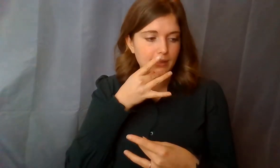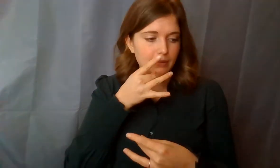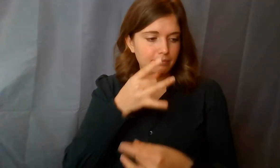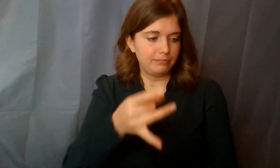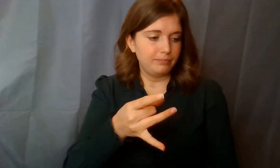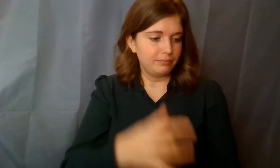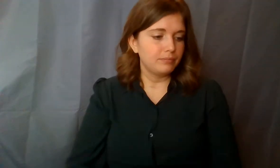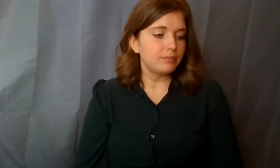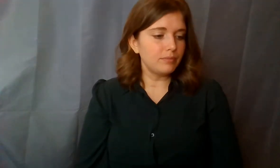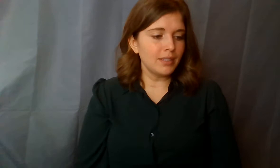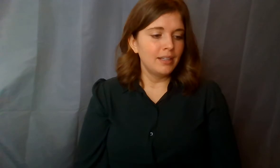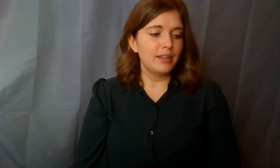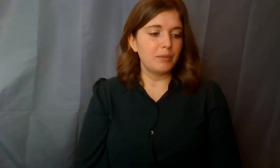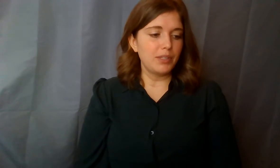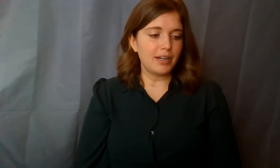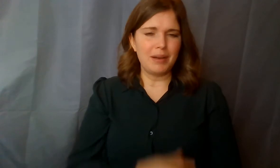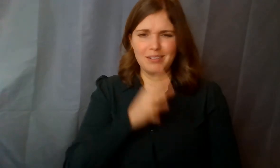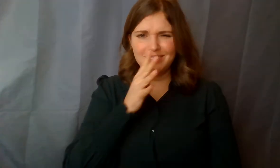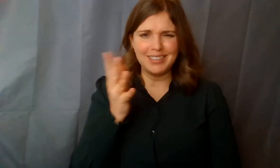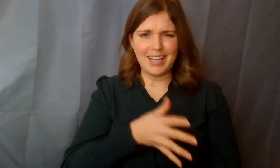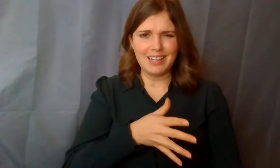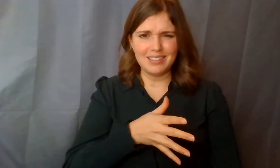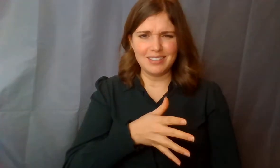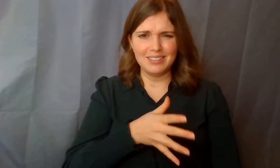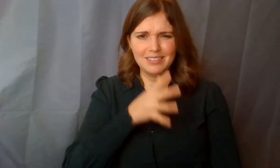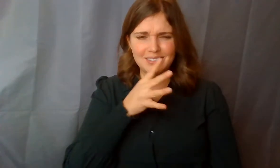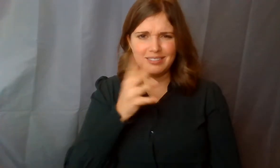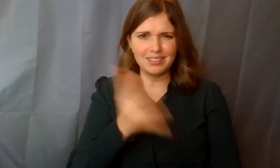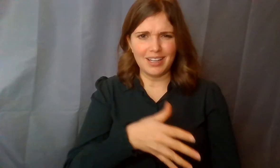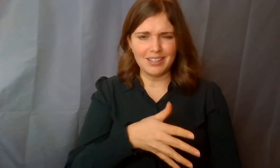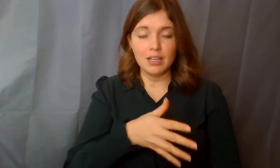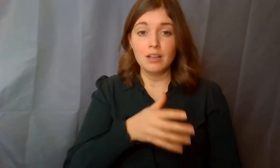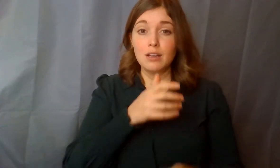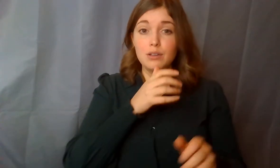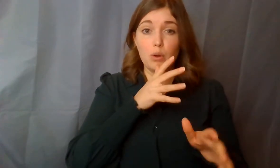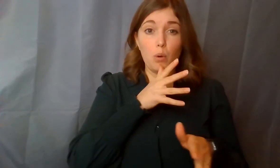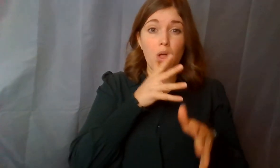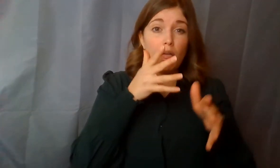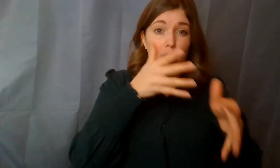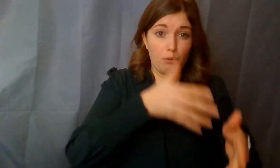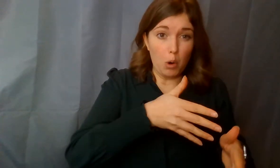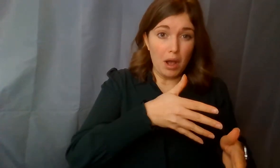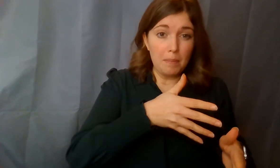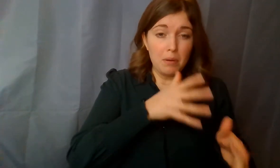Delicious. Then we talked about detest. Detest. So throw up,